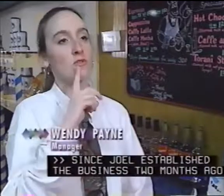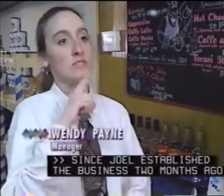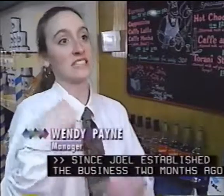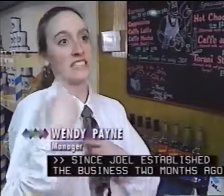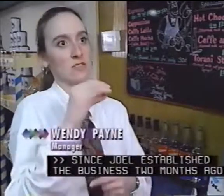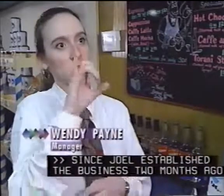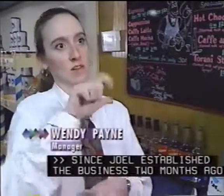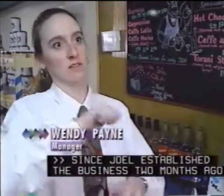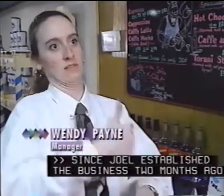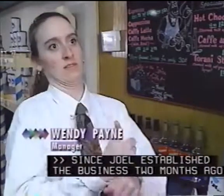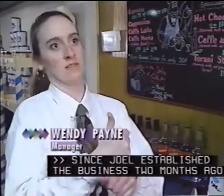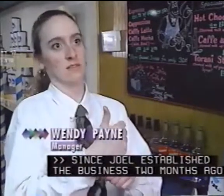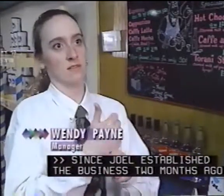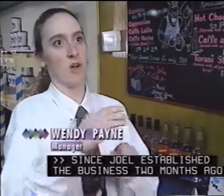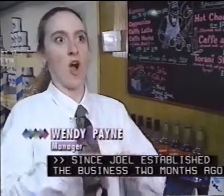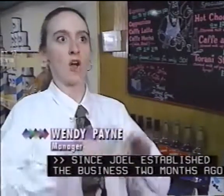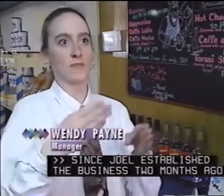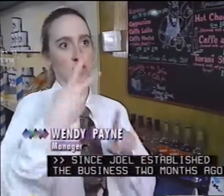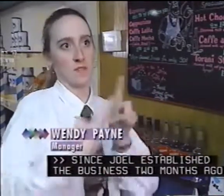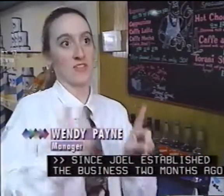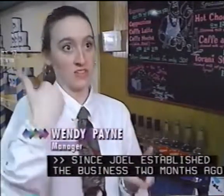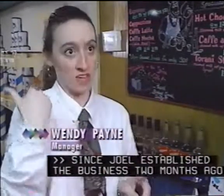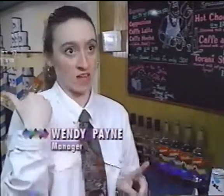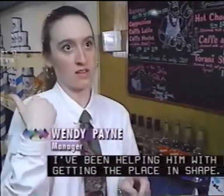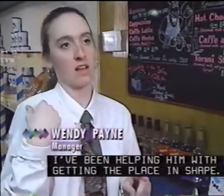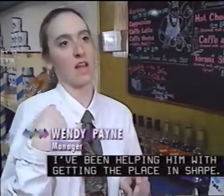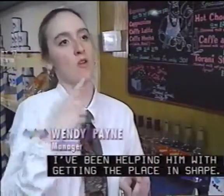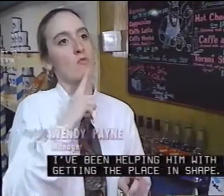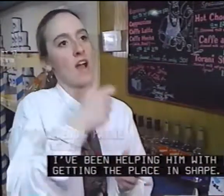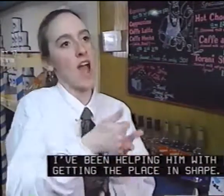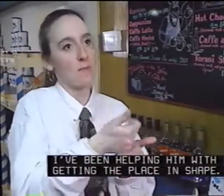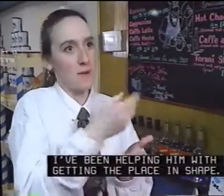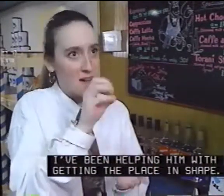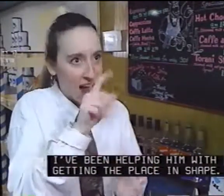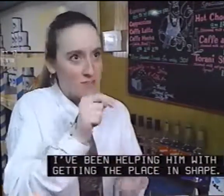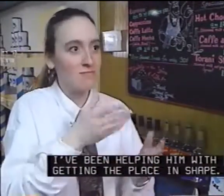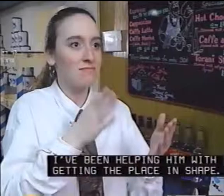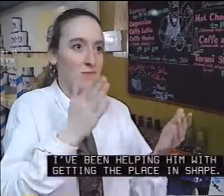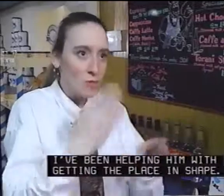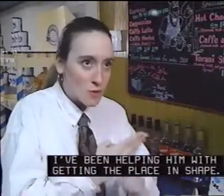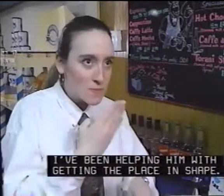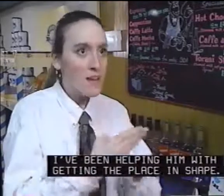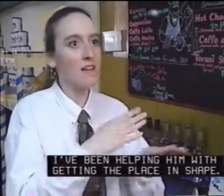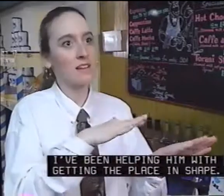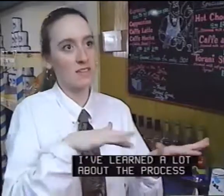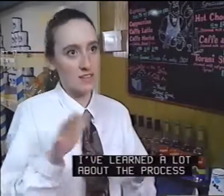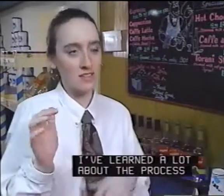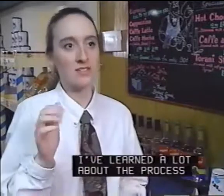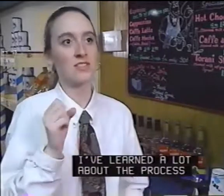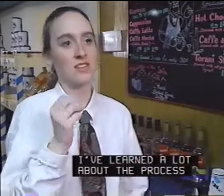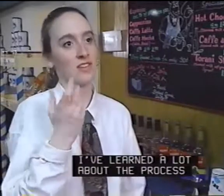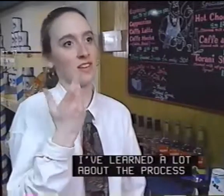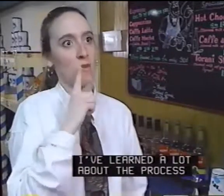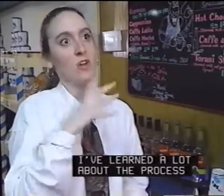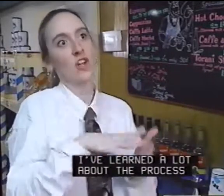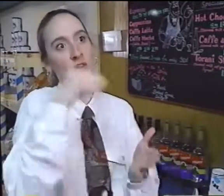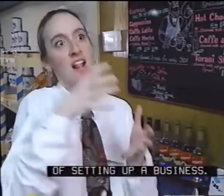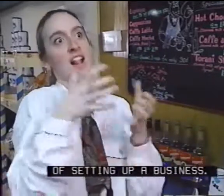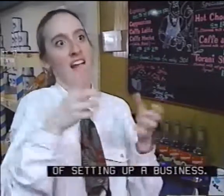Since Joel established the business two months ago, I've been helping him with getting the place in shape. I've learned a lot about the process of setting